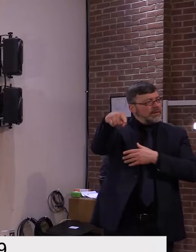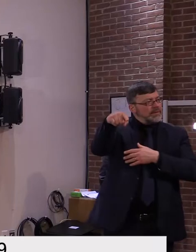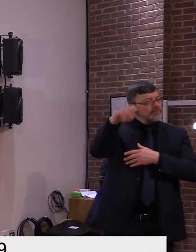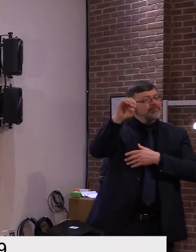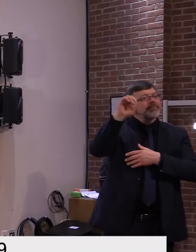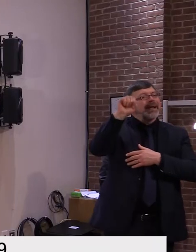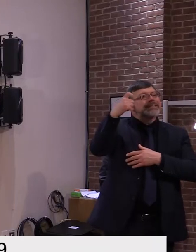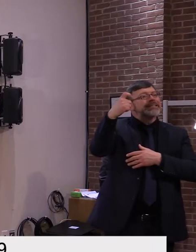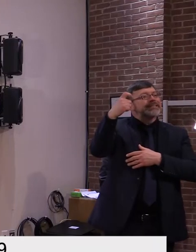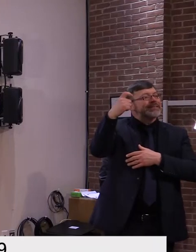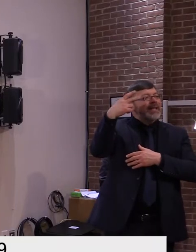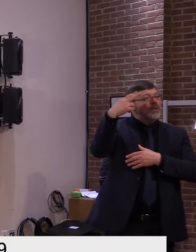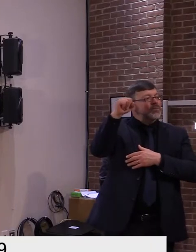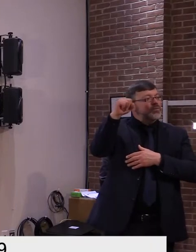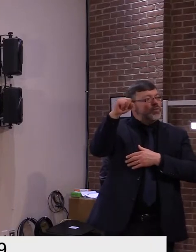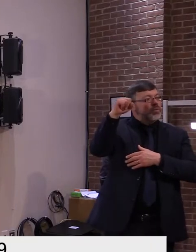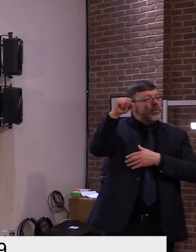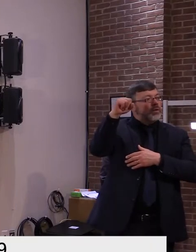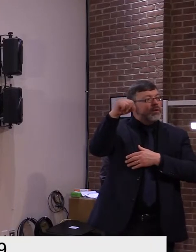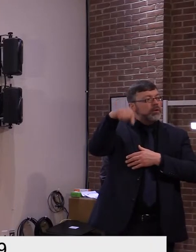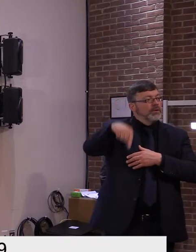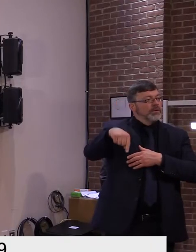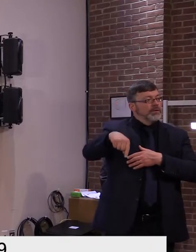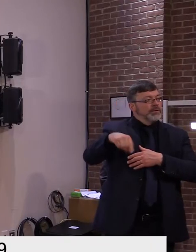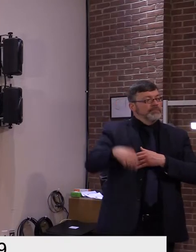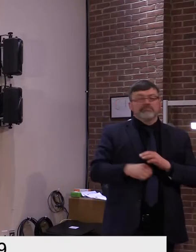Okay. Thank you.